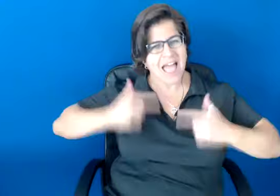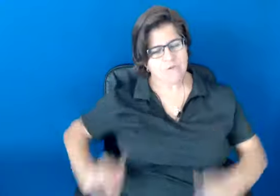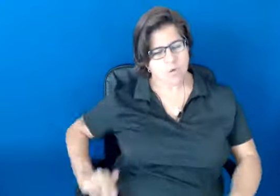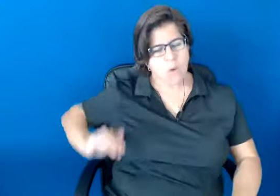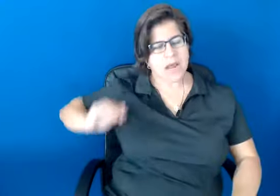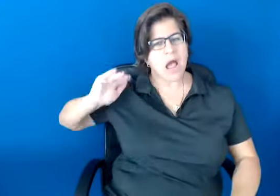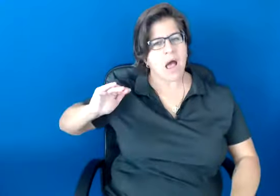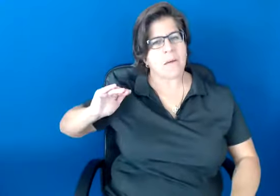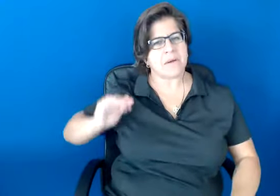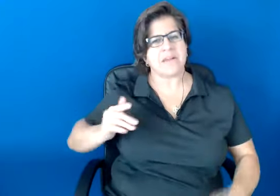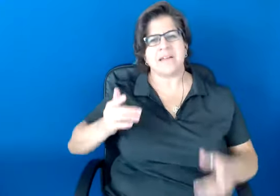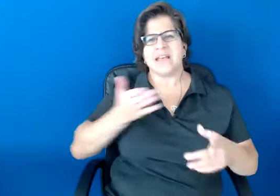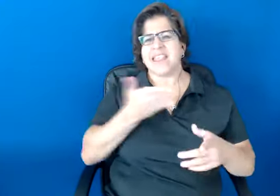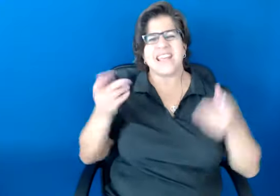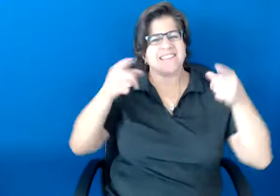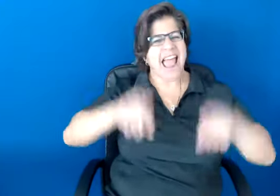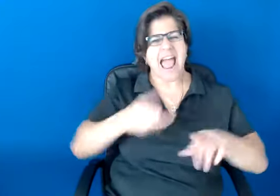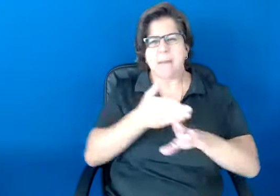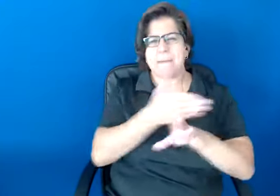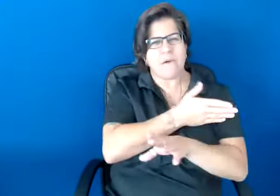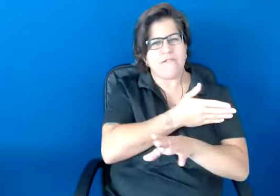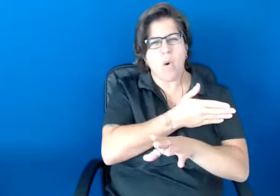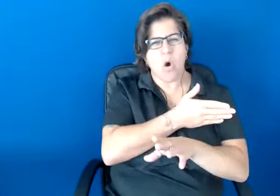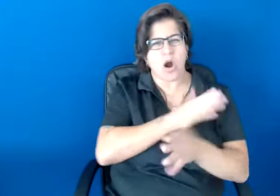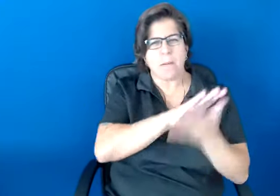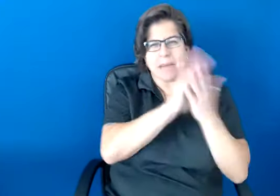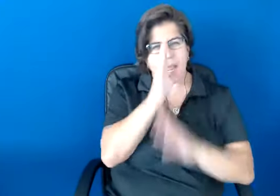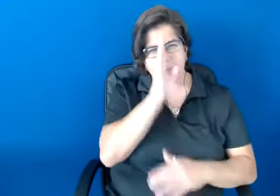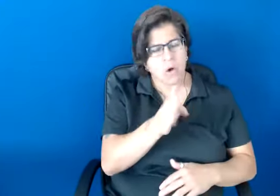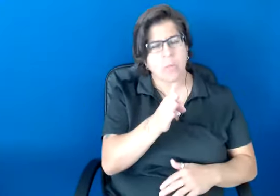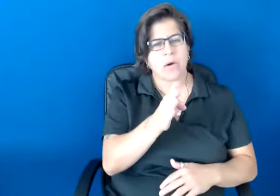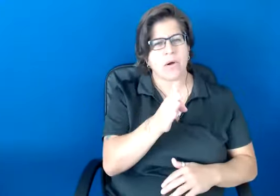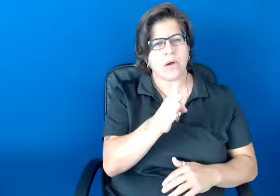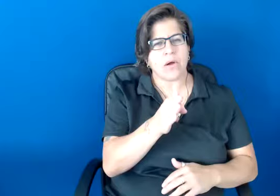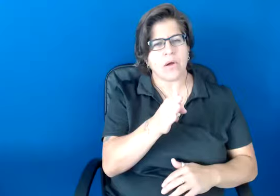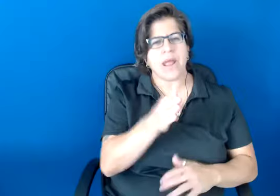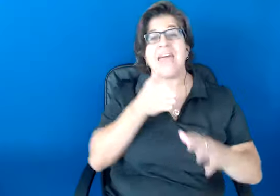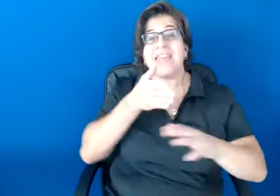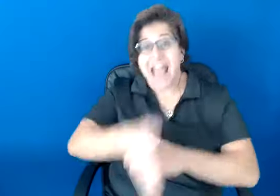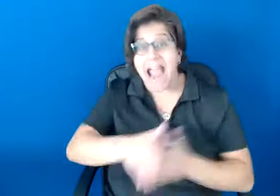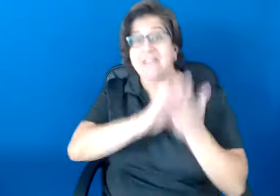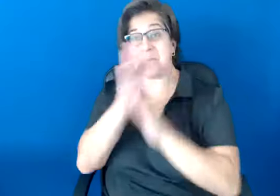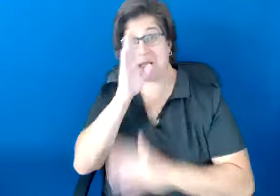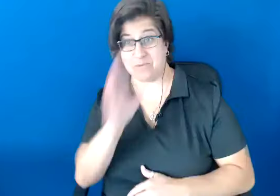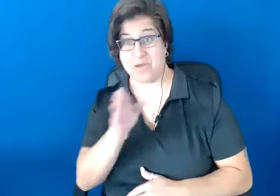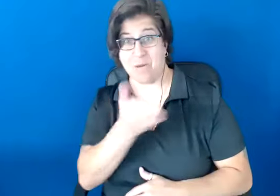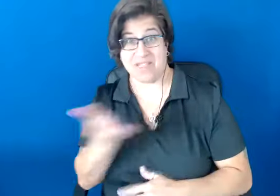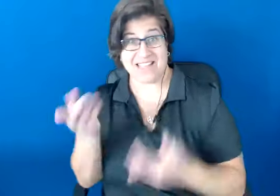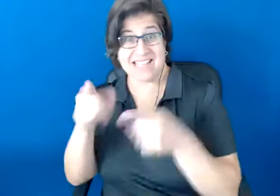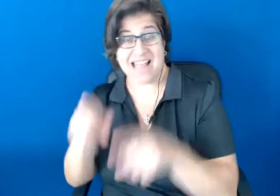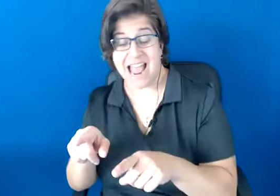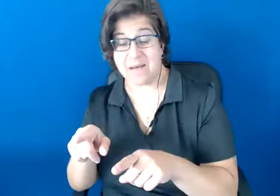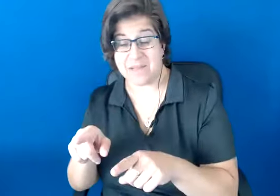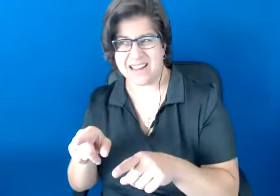have happened to us before, you know, in the years before we got sober, and then after we get sober, it sort